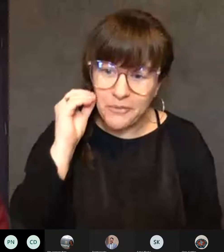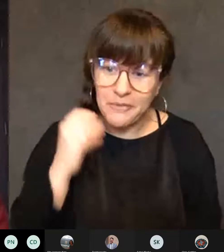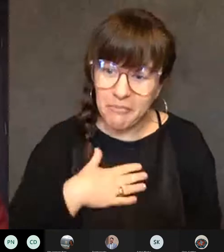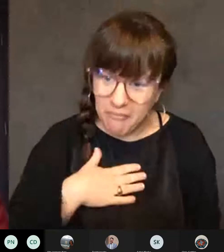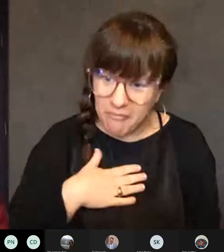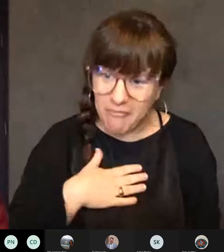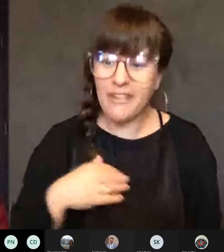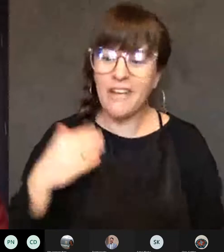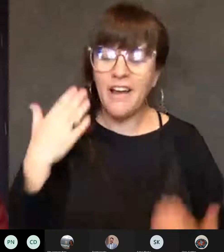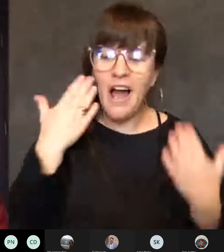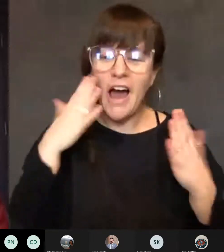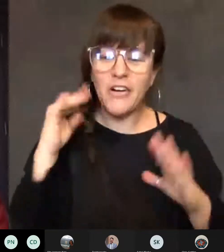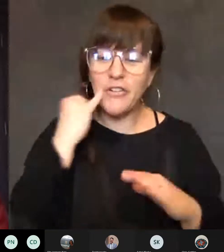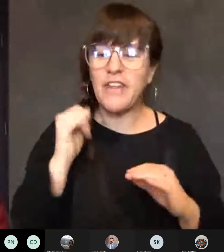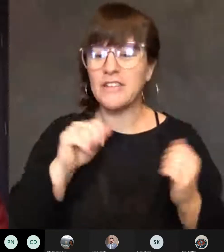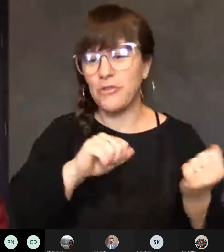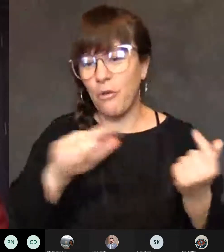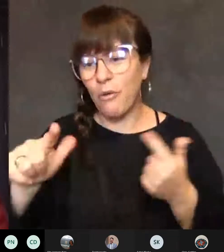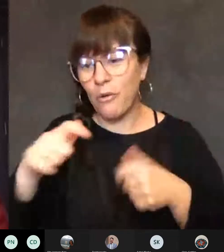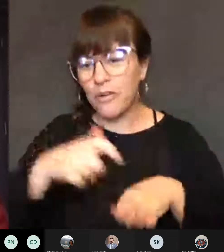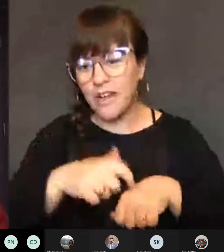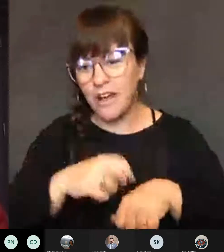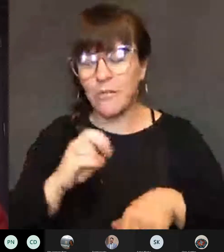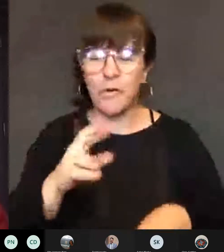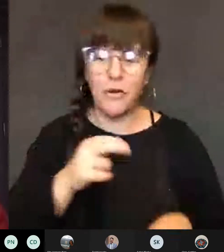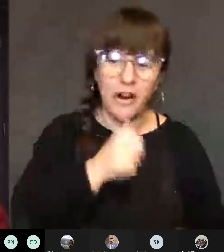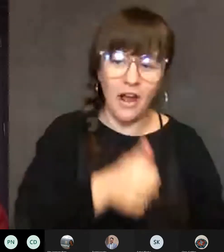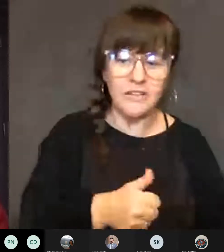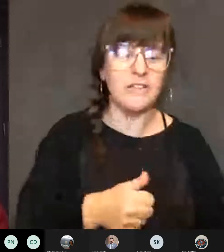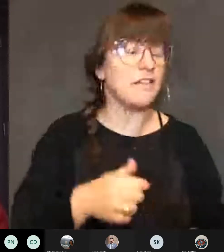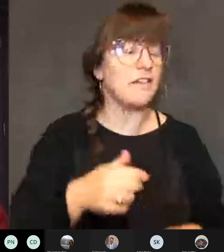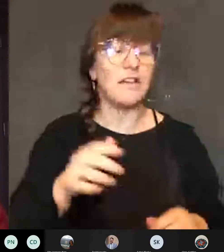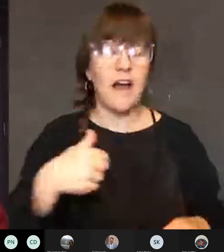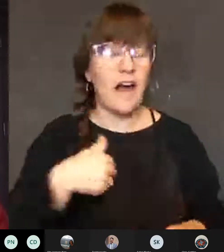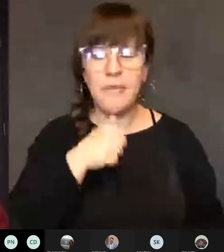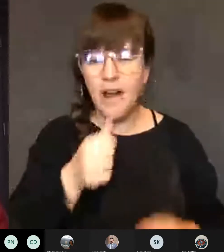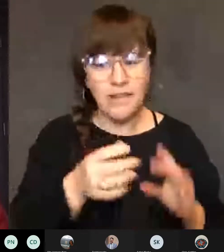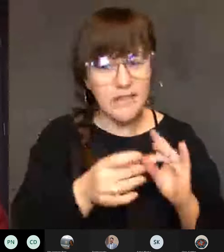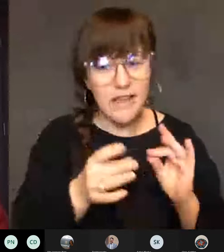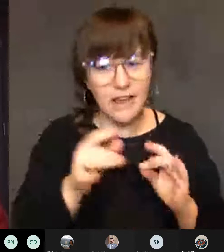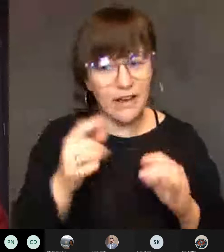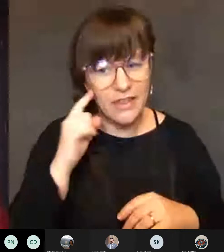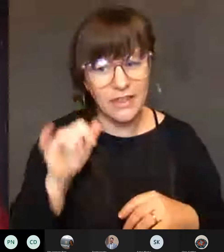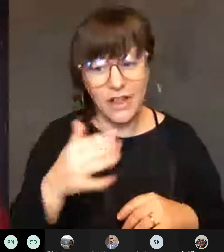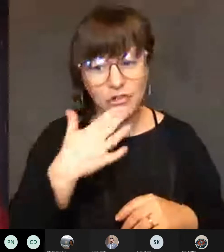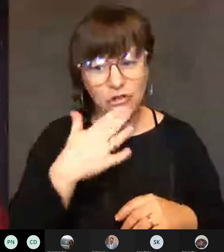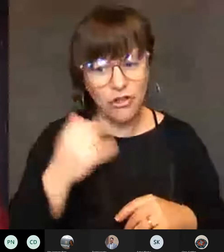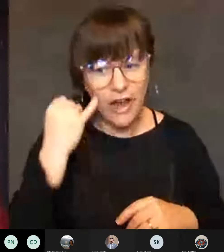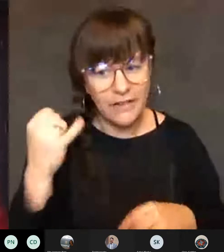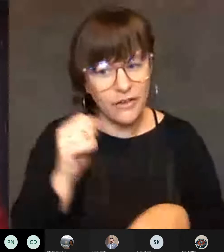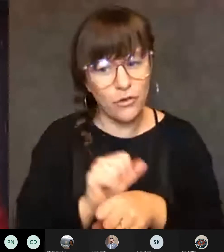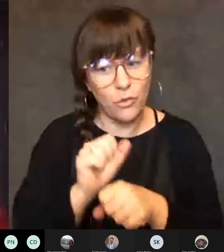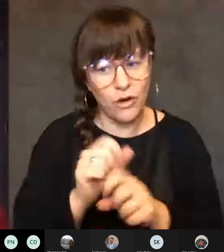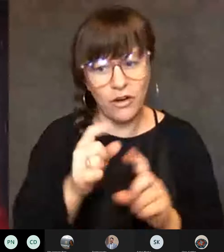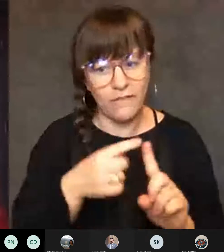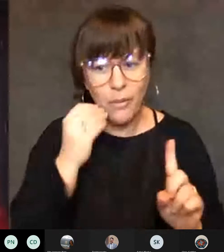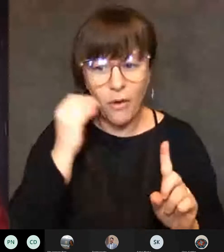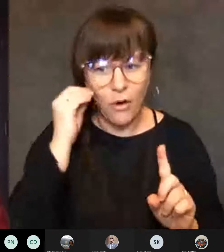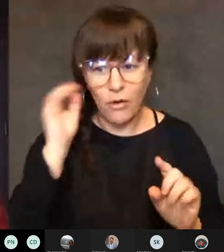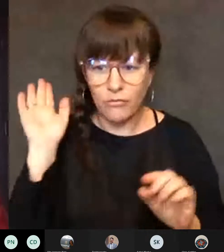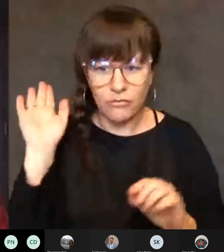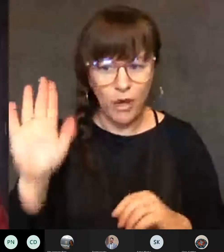or not, and I don't know that I think that that's a good idea. But I certainly think that we have